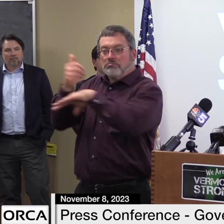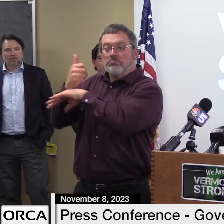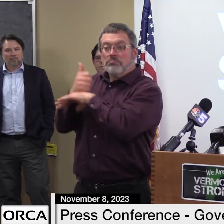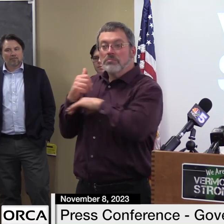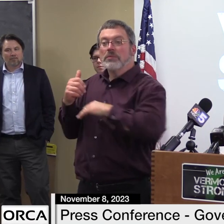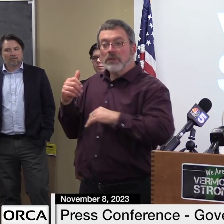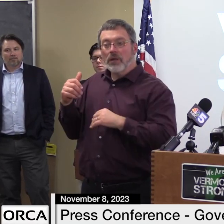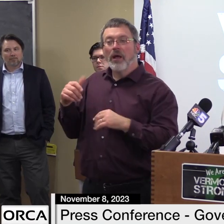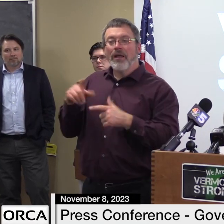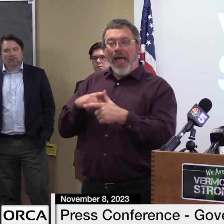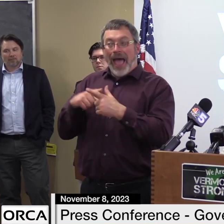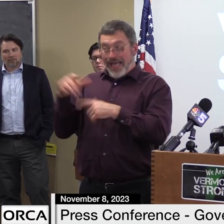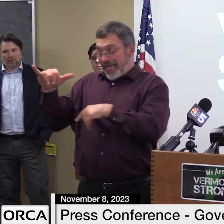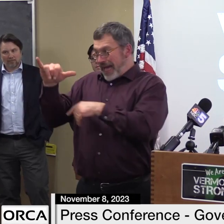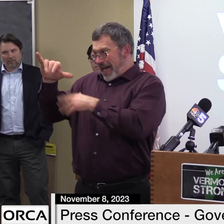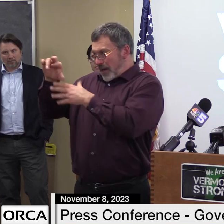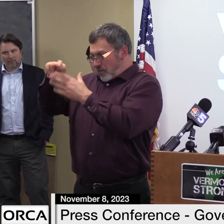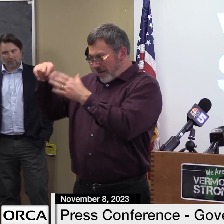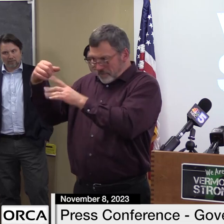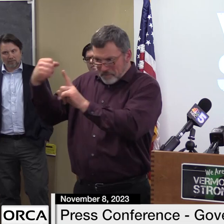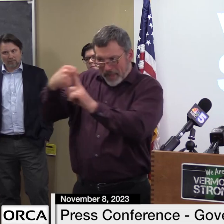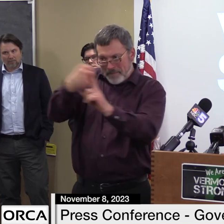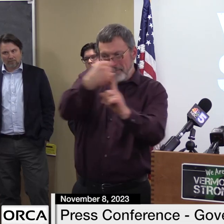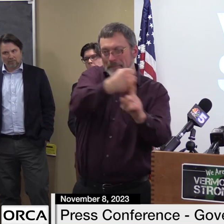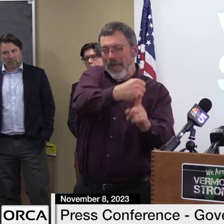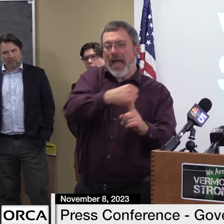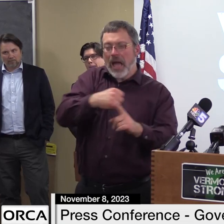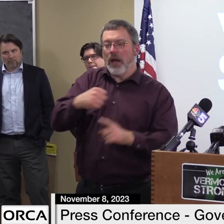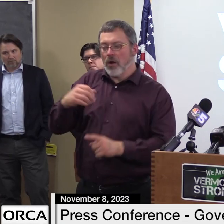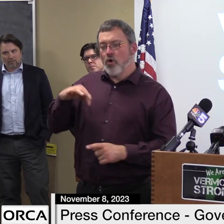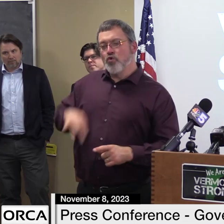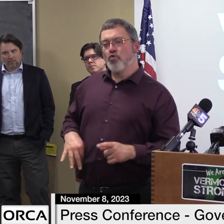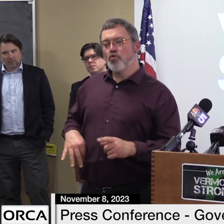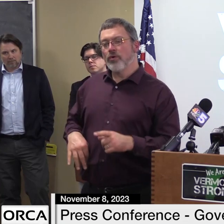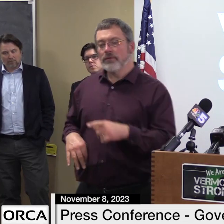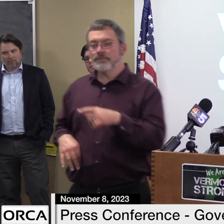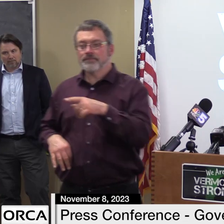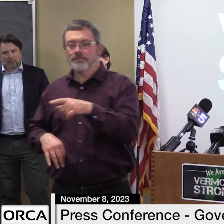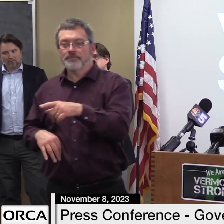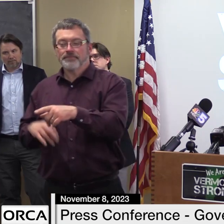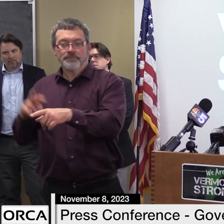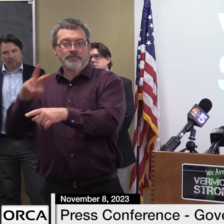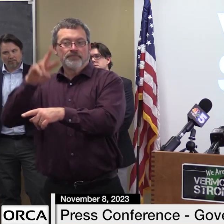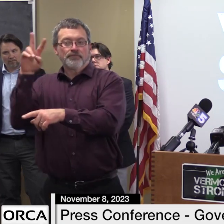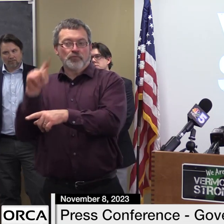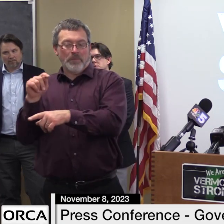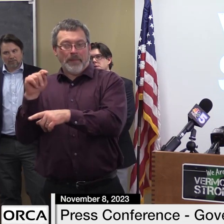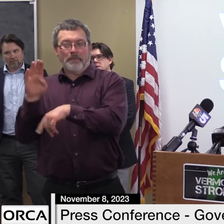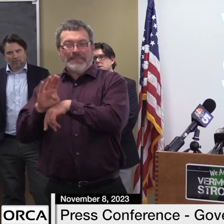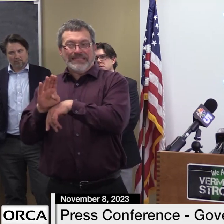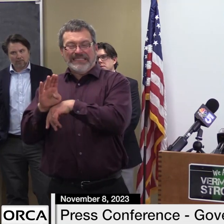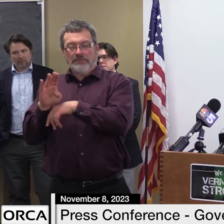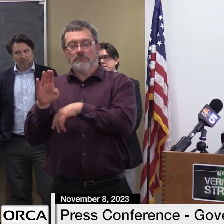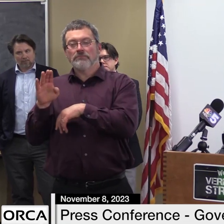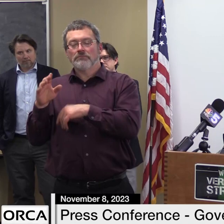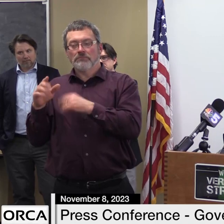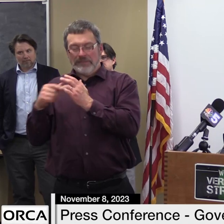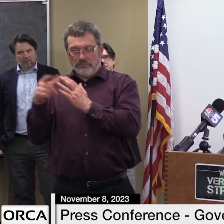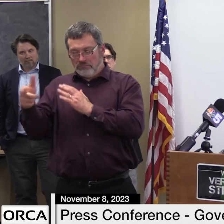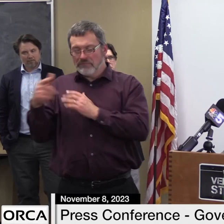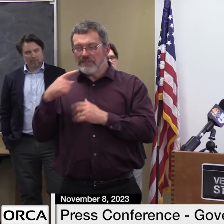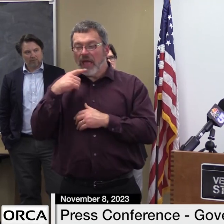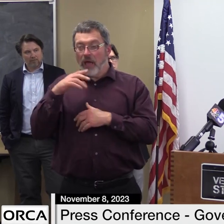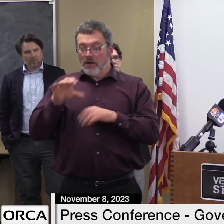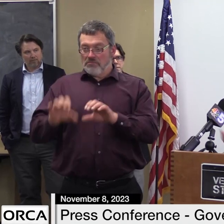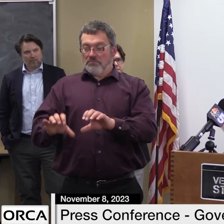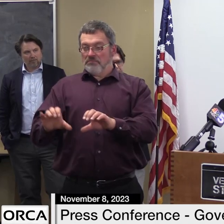ways. I noticed the data that the two southern counties had the most available units by quite a bit. Is that a part of an